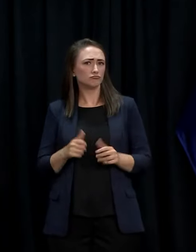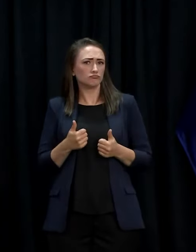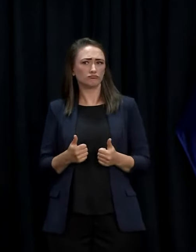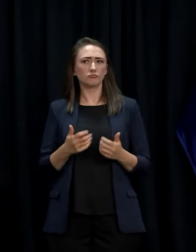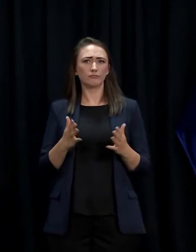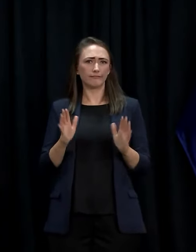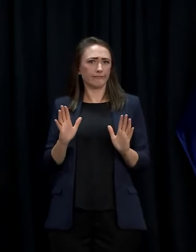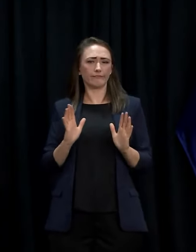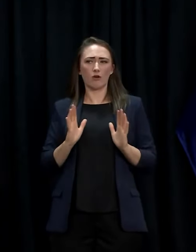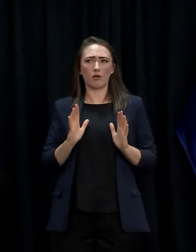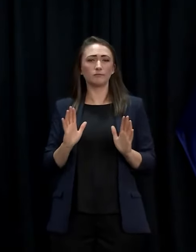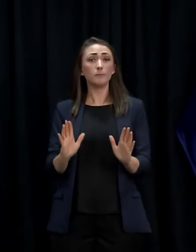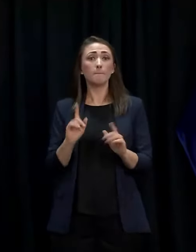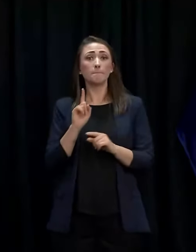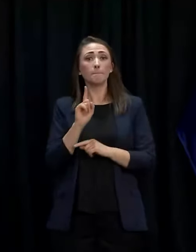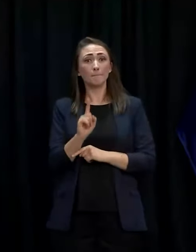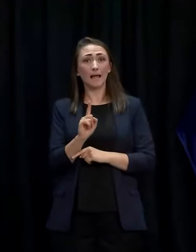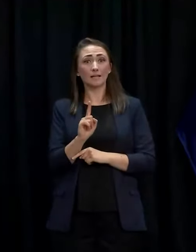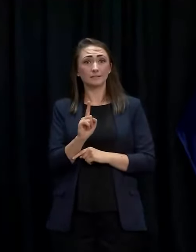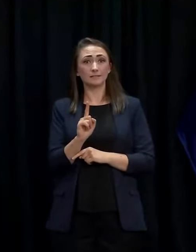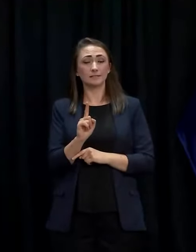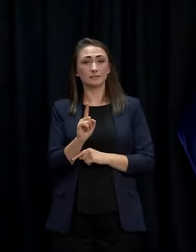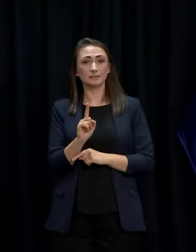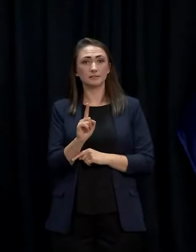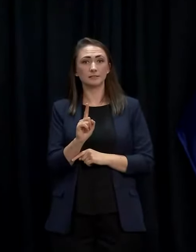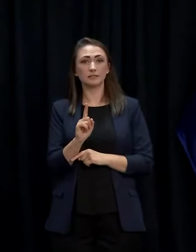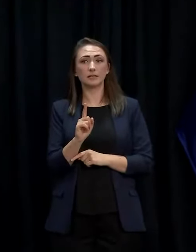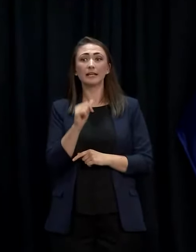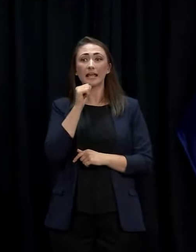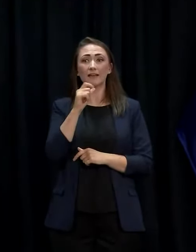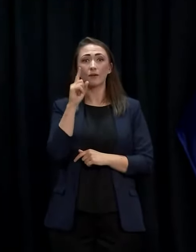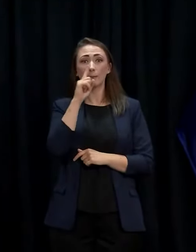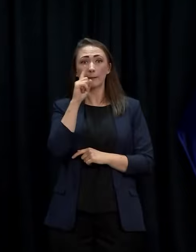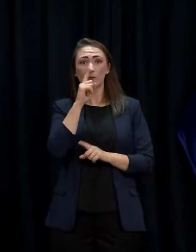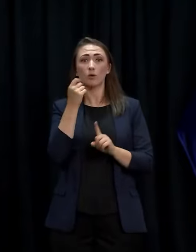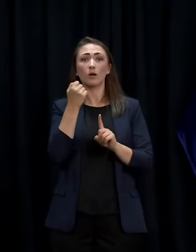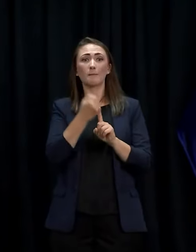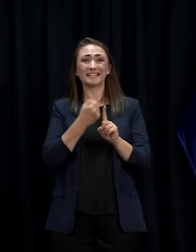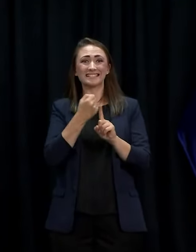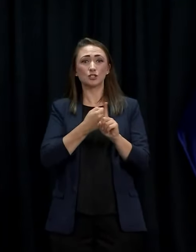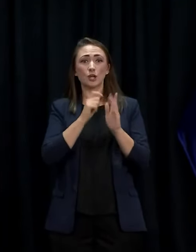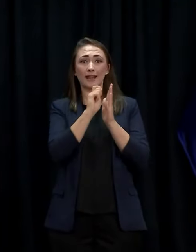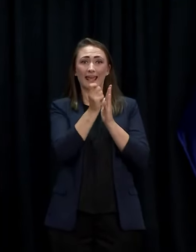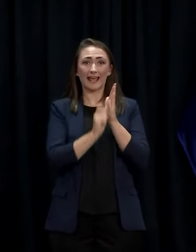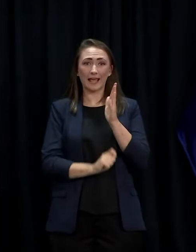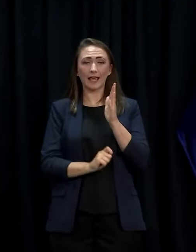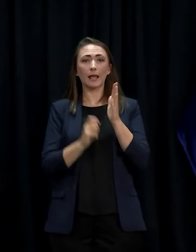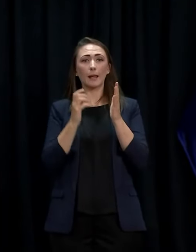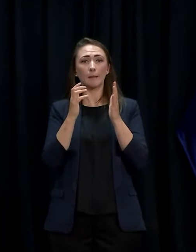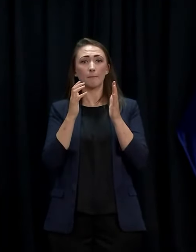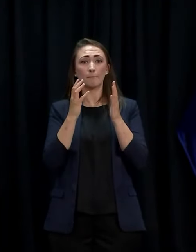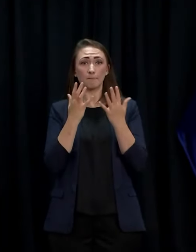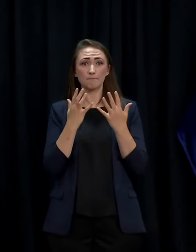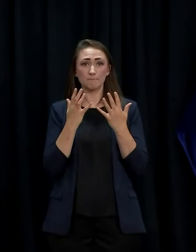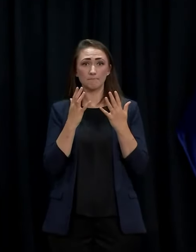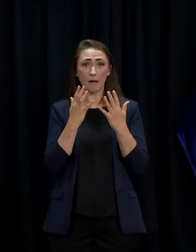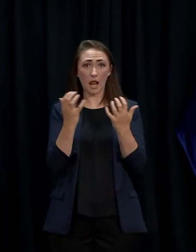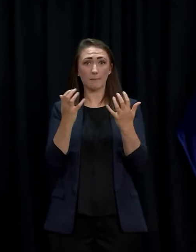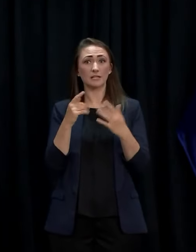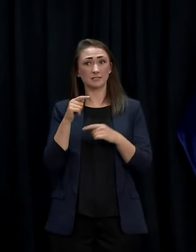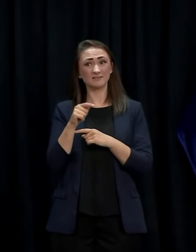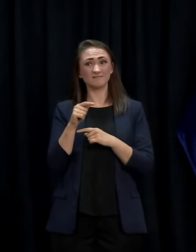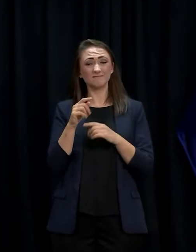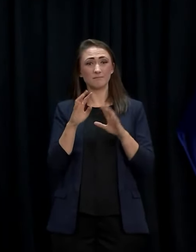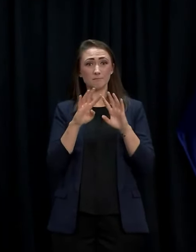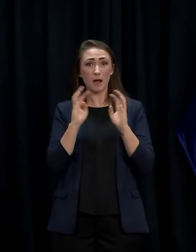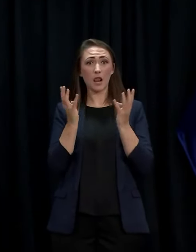would note to some of those individuals petitioning the Parliament that relies on there being a Parliament, and some of their other views would suggest that a democratically